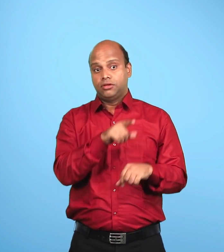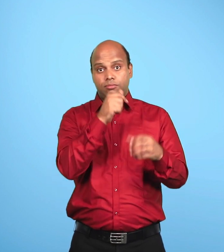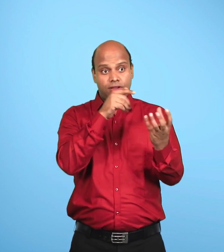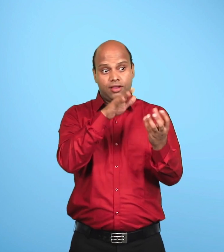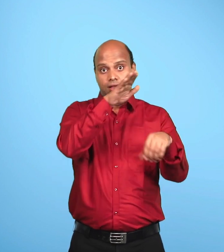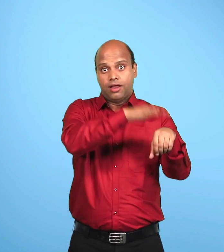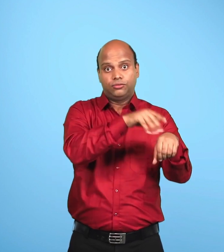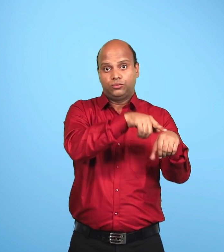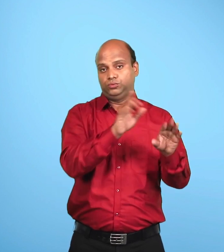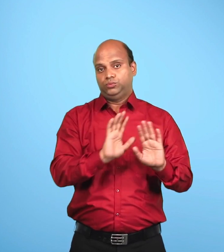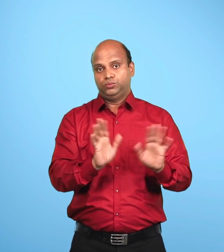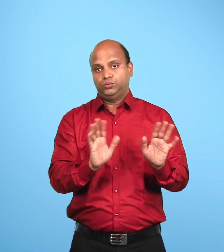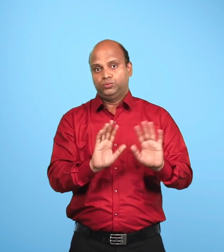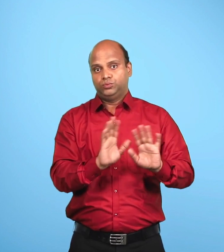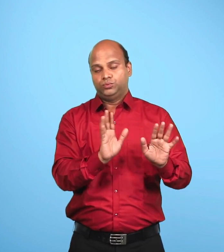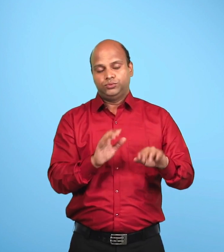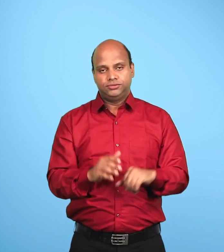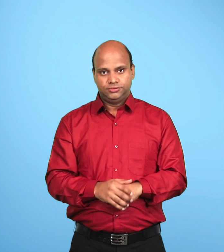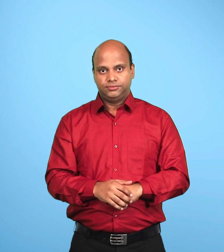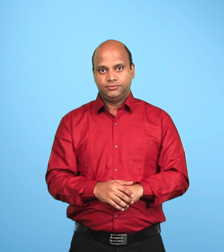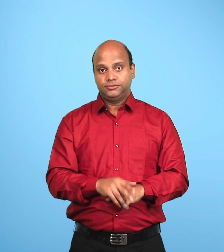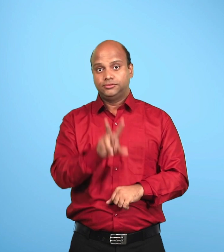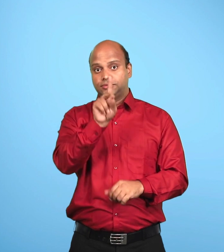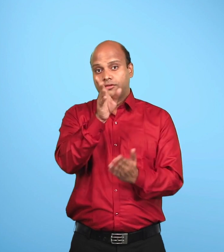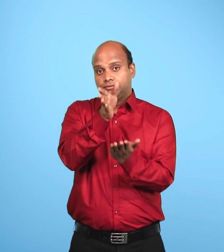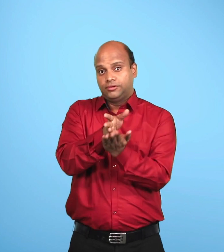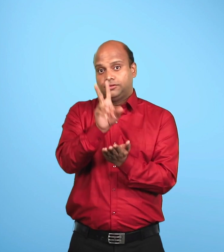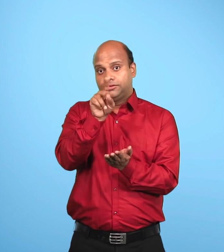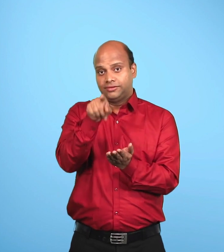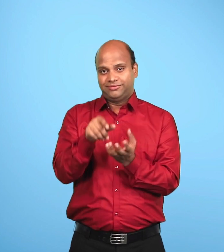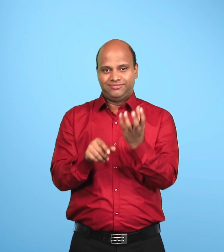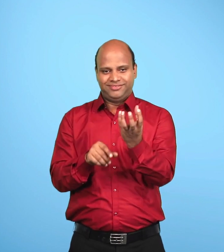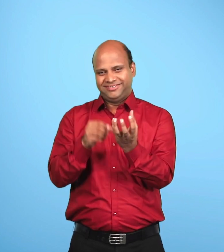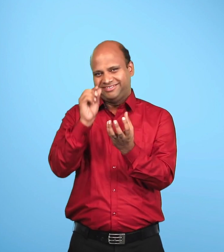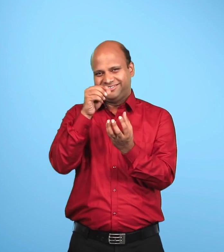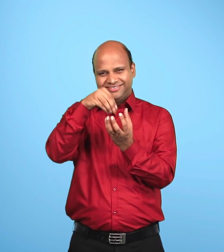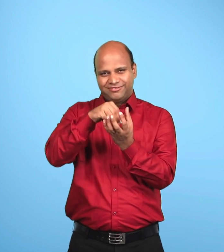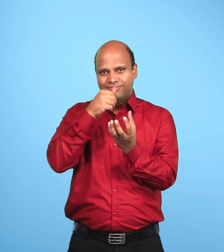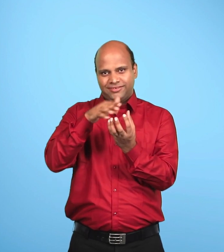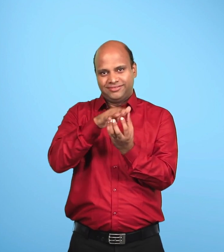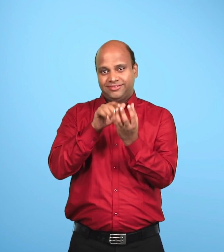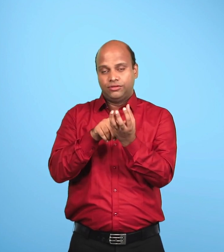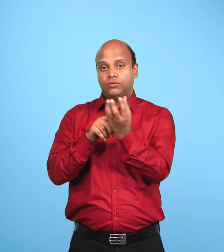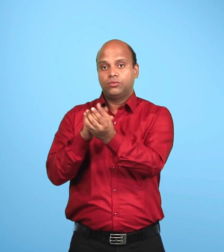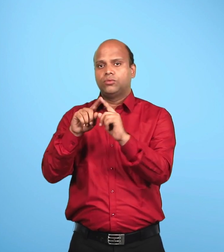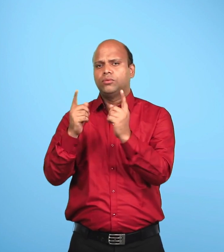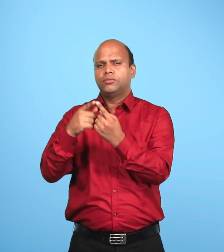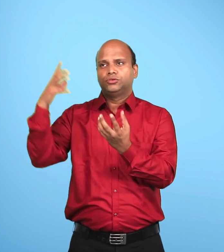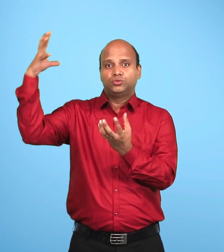Keep one part completely submerged in water for 3 to 4 days. Do not disturb the dry seeds and